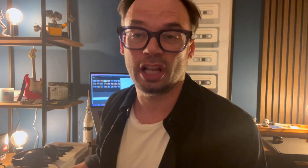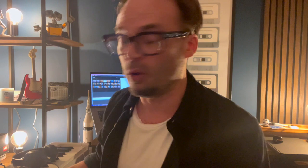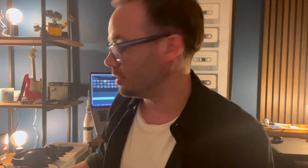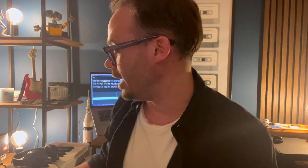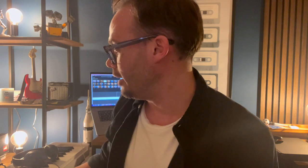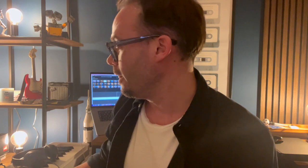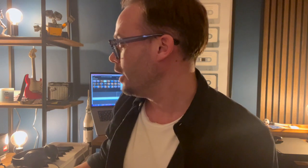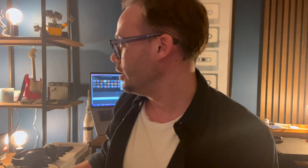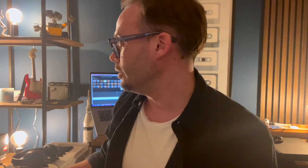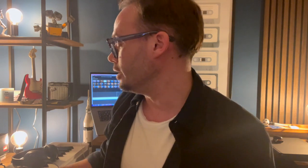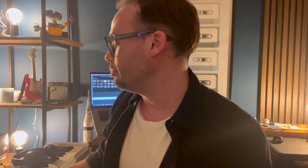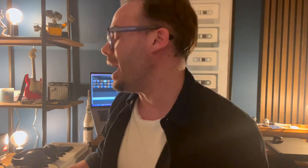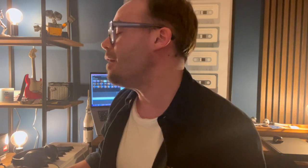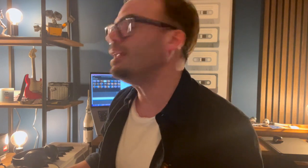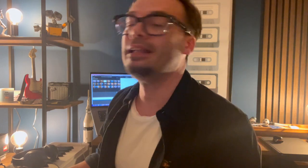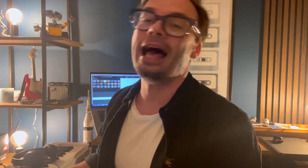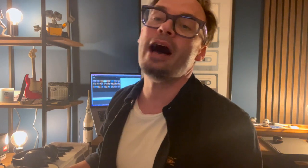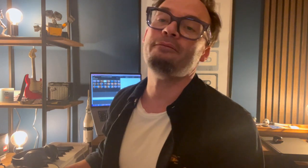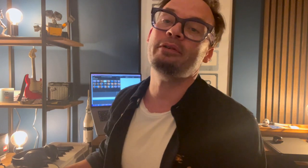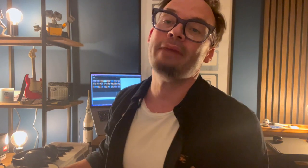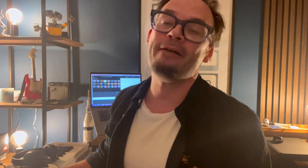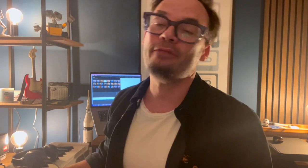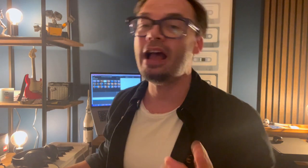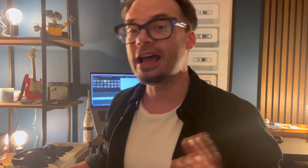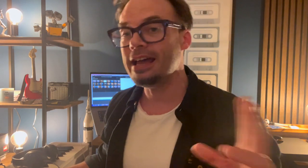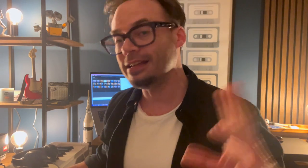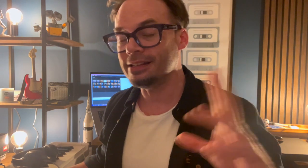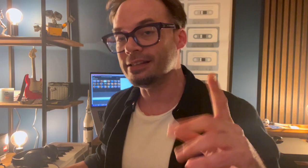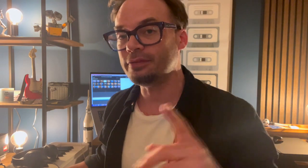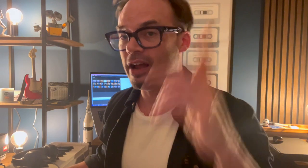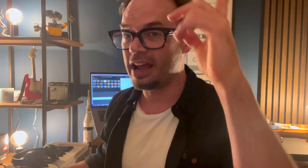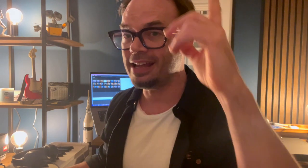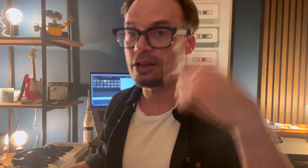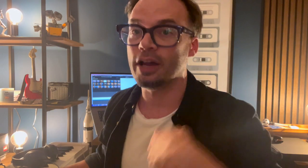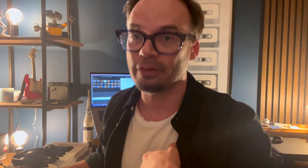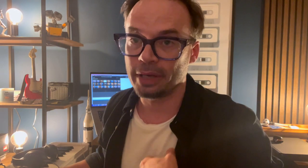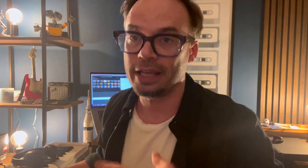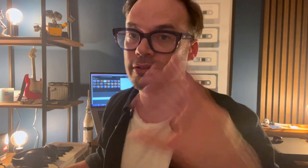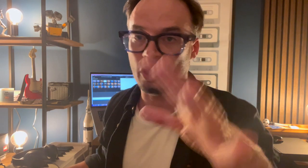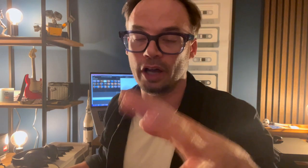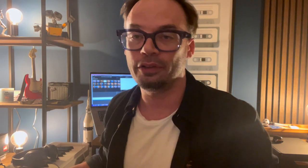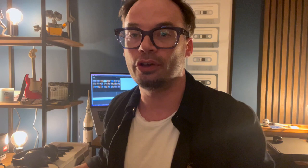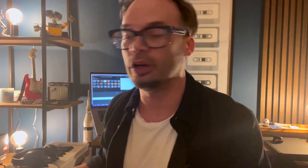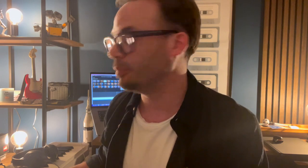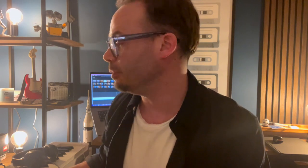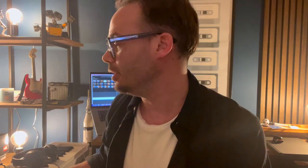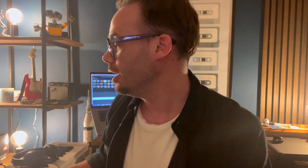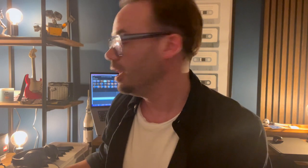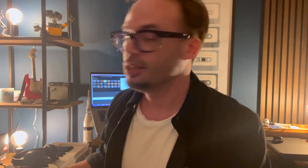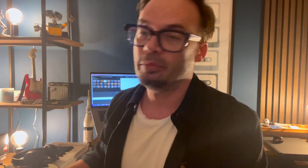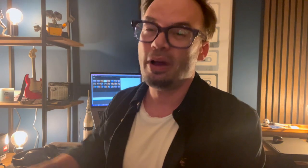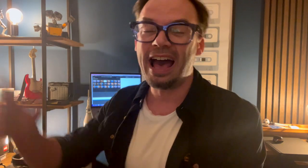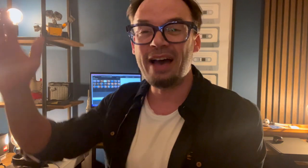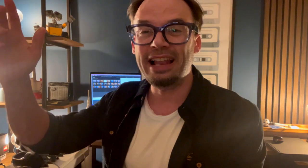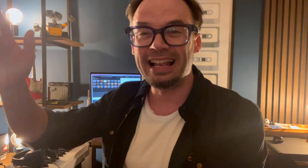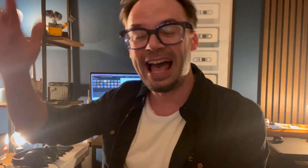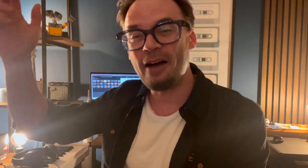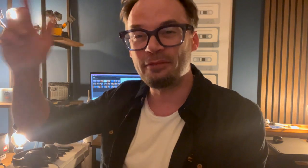low one there You've got the Buy a little help For my friends It's high for me Not high for you Young people So Buy a little help For